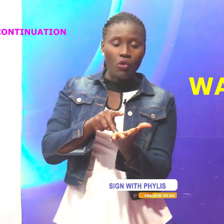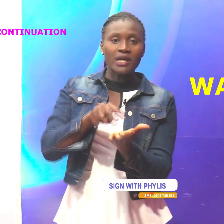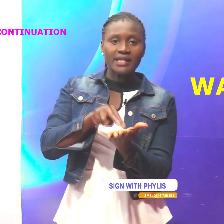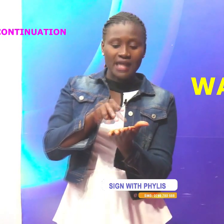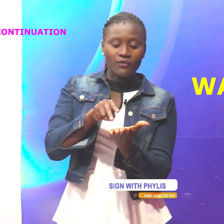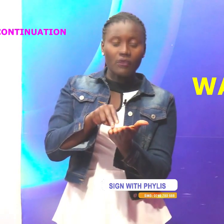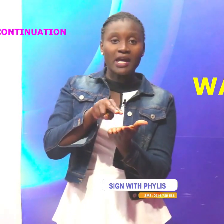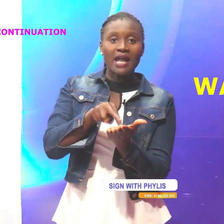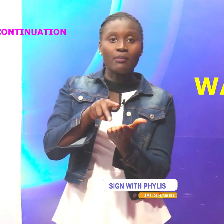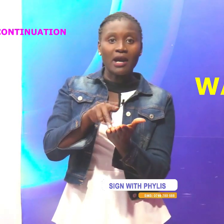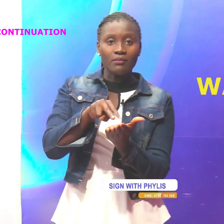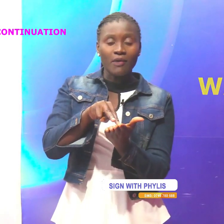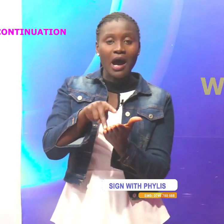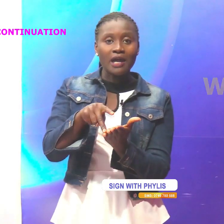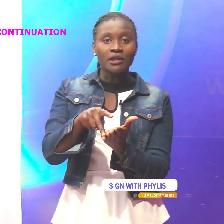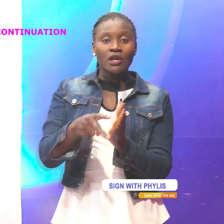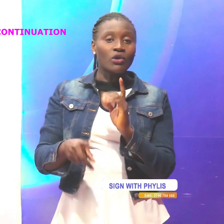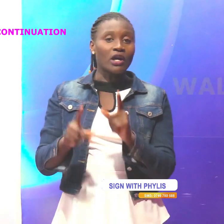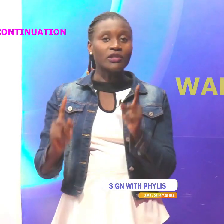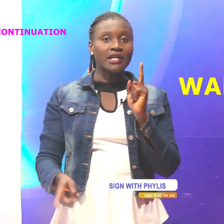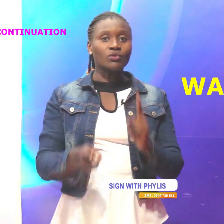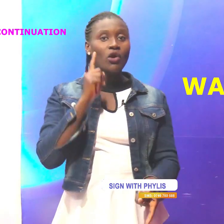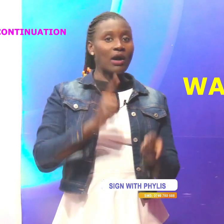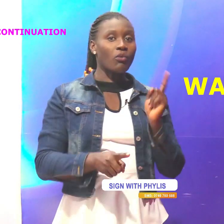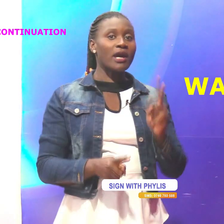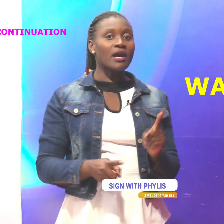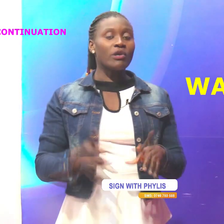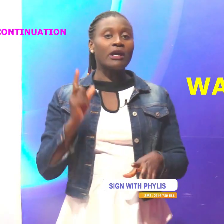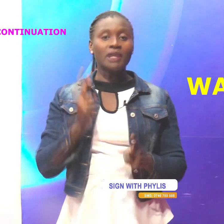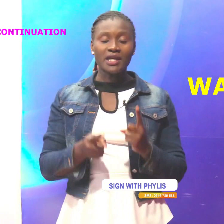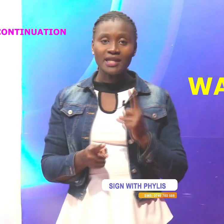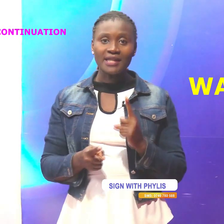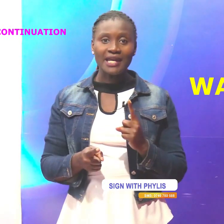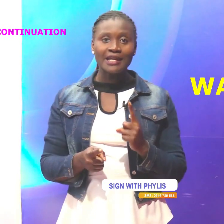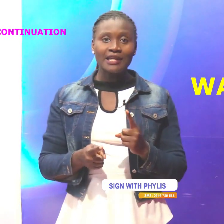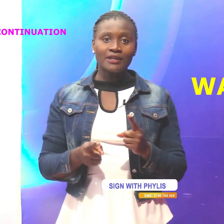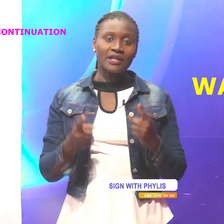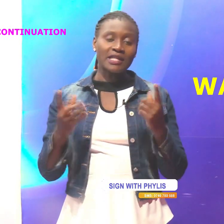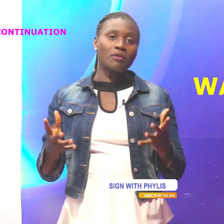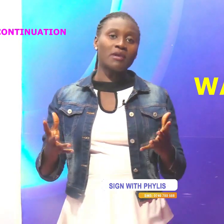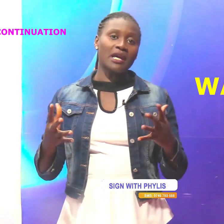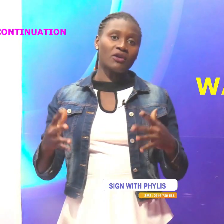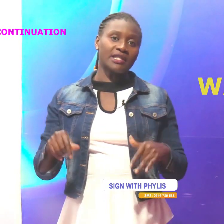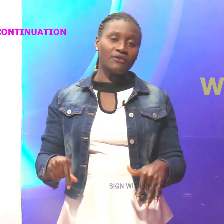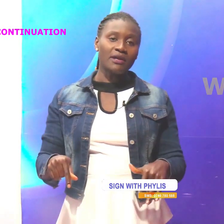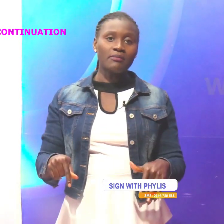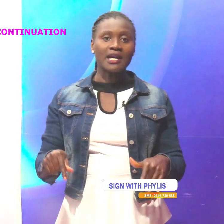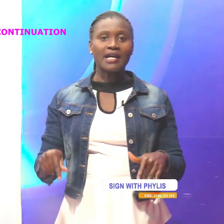style from the other palm hand. You cannot just walk away when you're making sign. For example, me here on TV, making a sign, then they